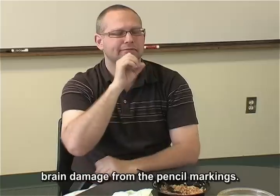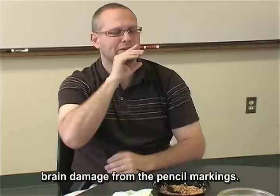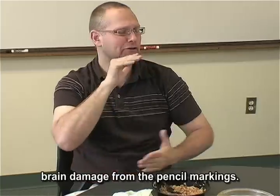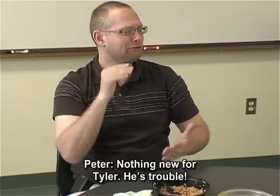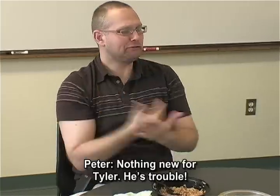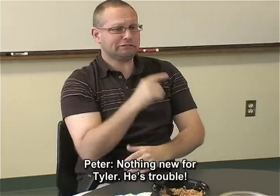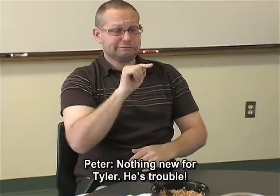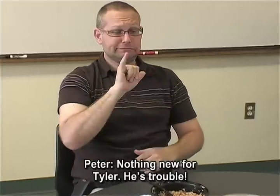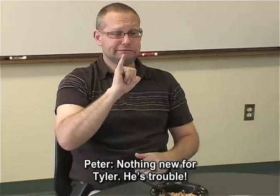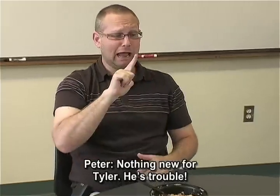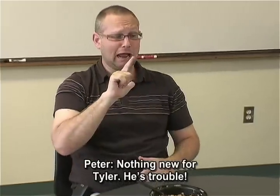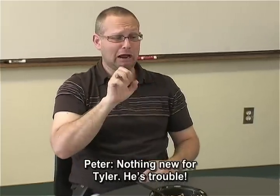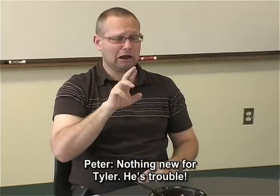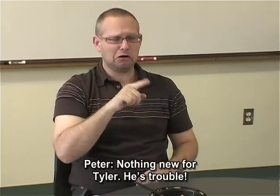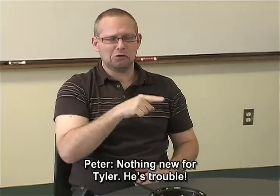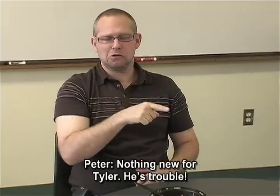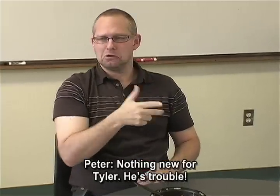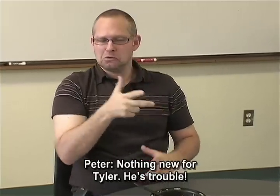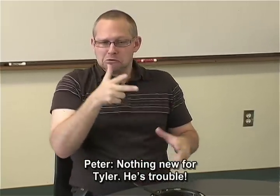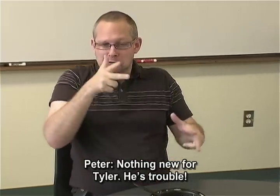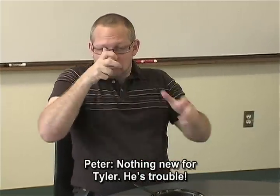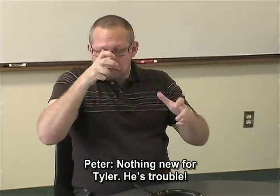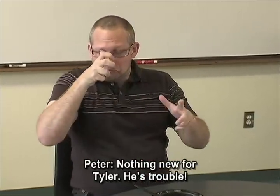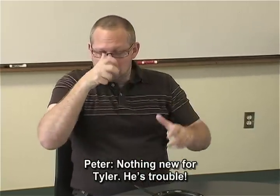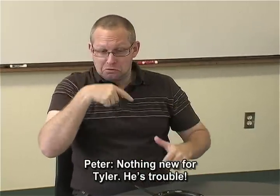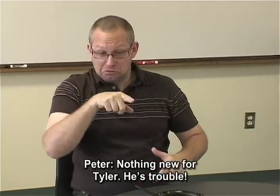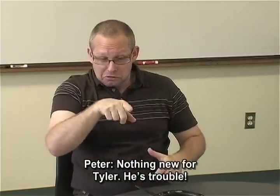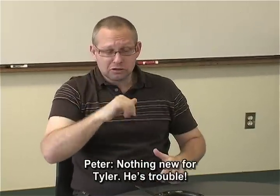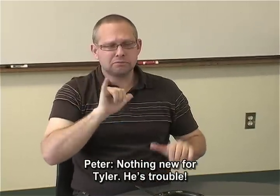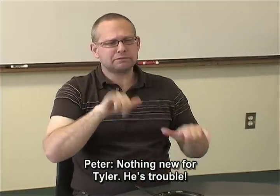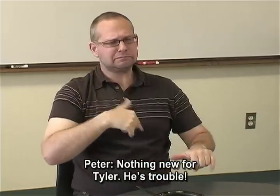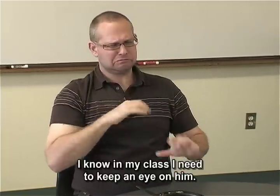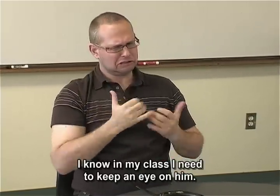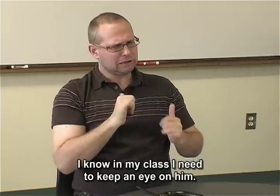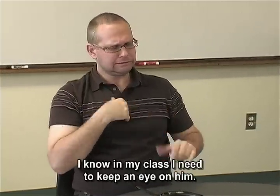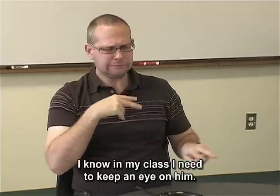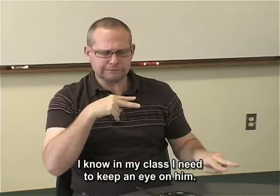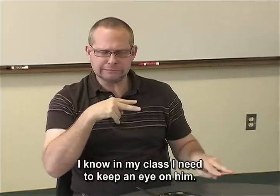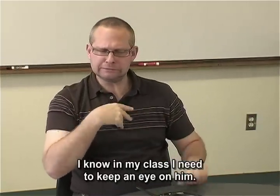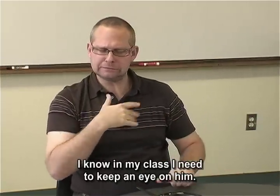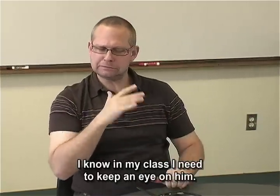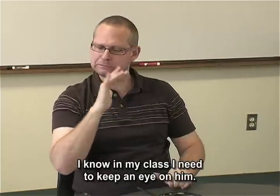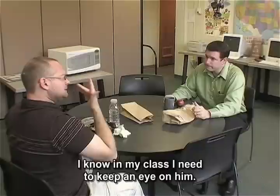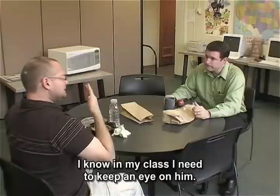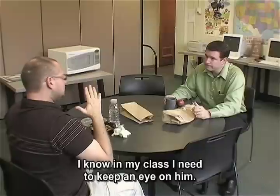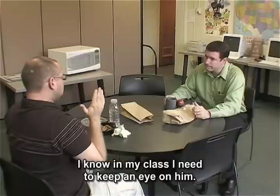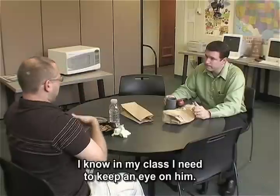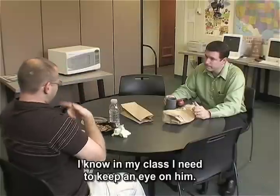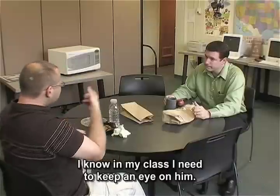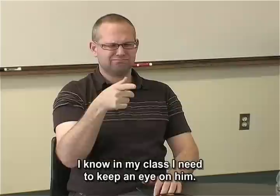Nothing new for Tyler. He's trouble. I know in my class I need to keep an eye on him.